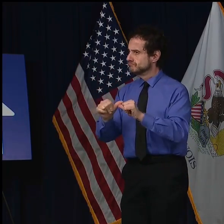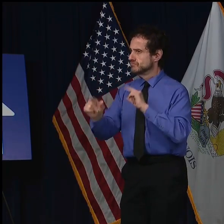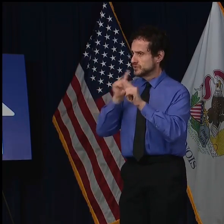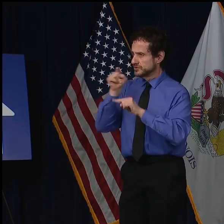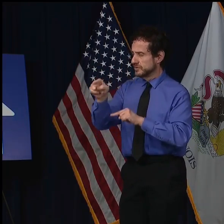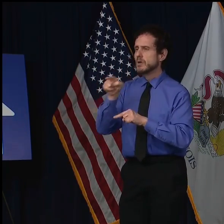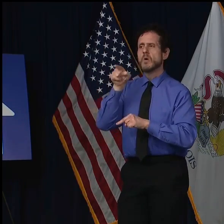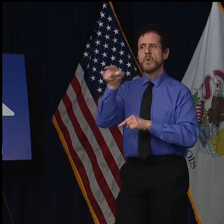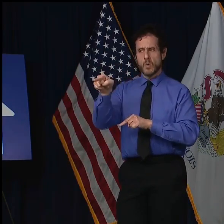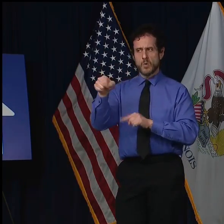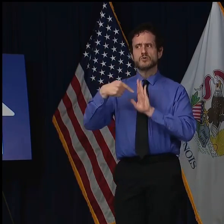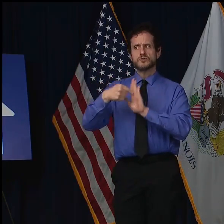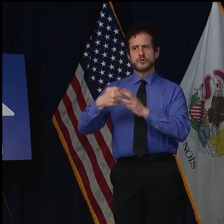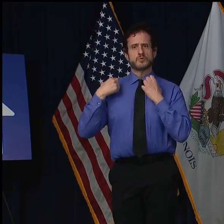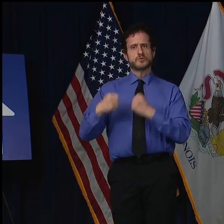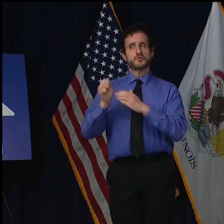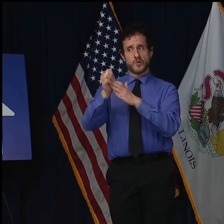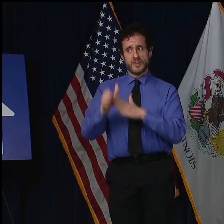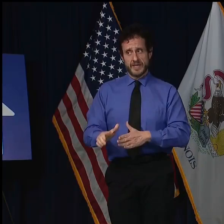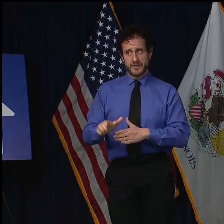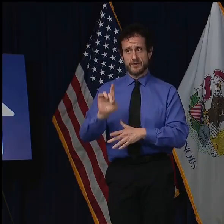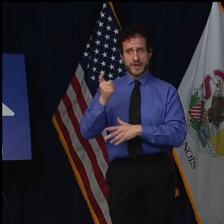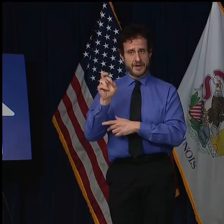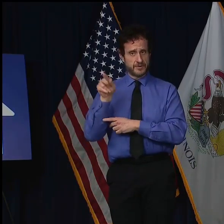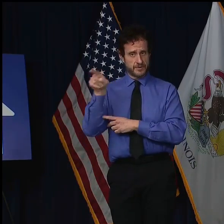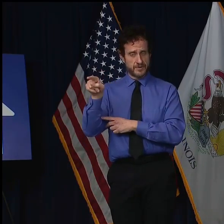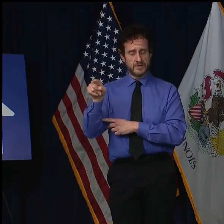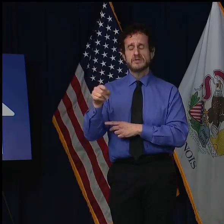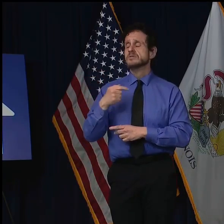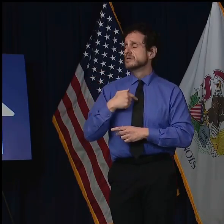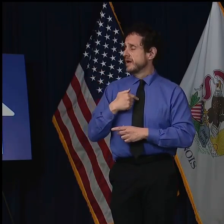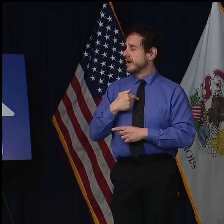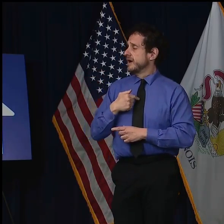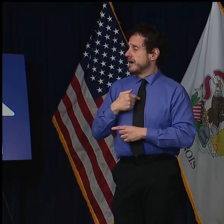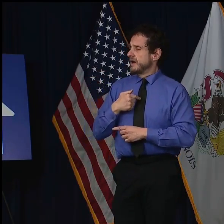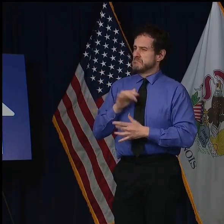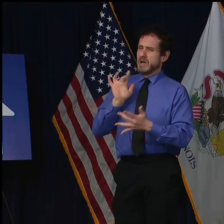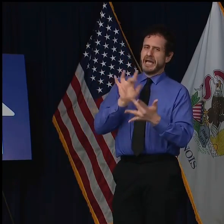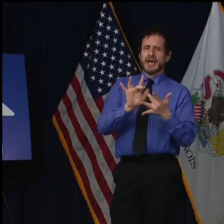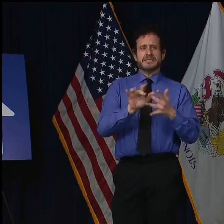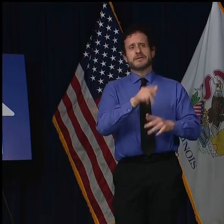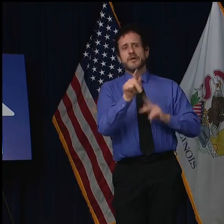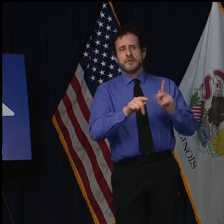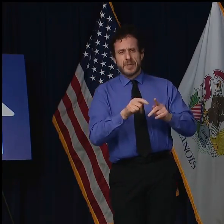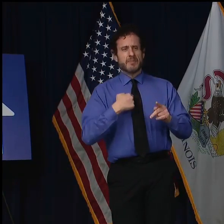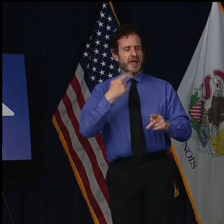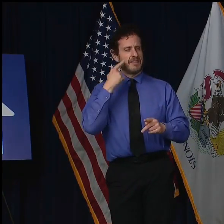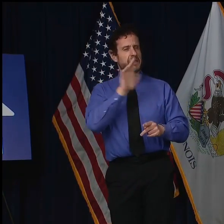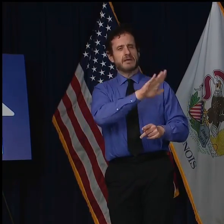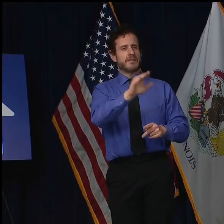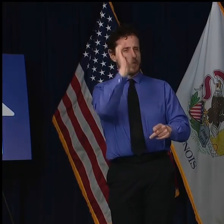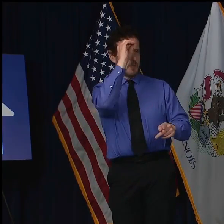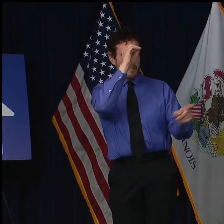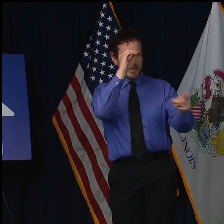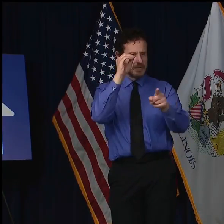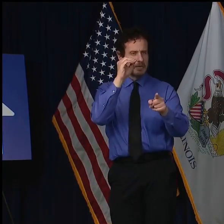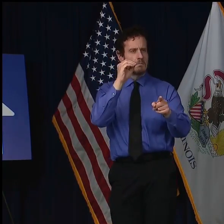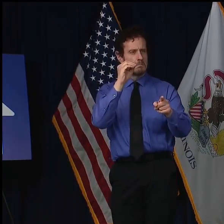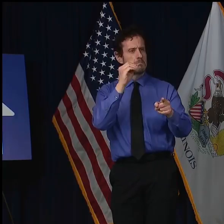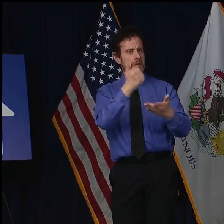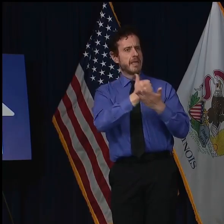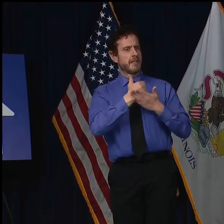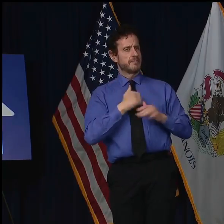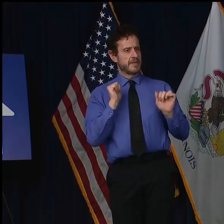demonstrated terrific leadership capabilities. I reach out to people who I think have important things to offer